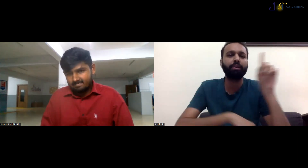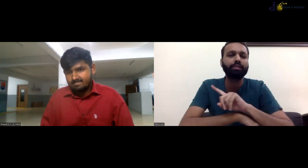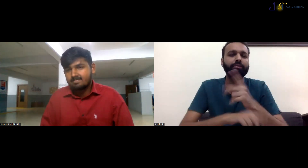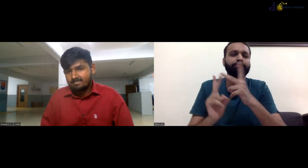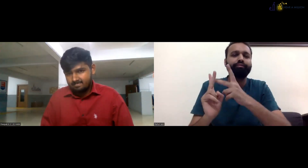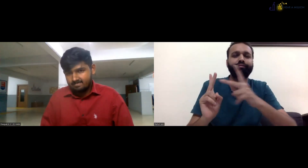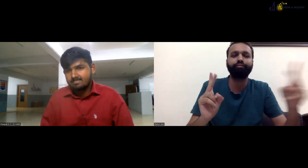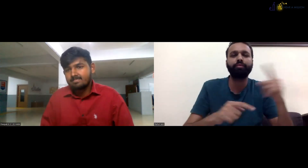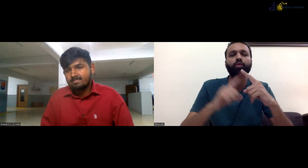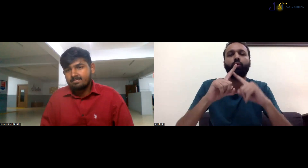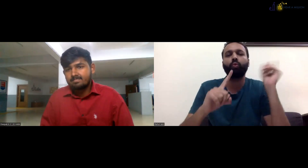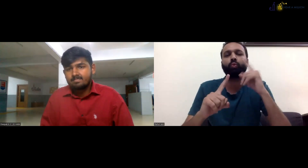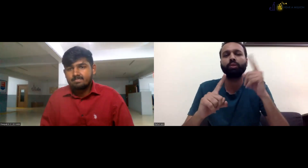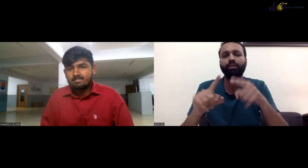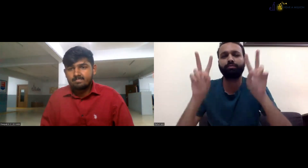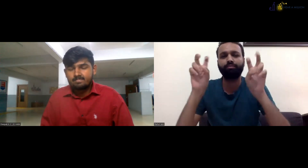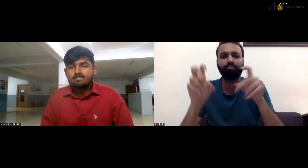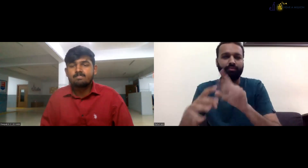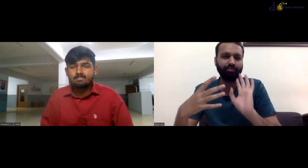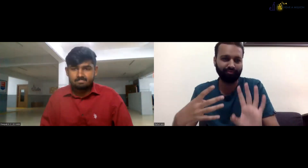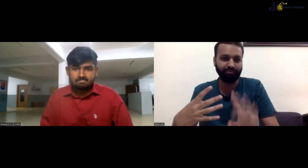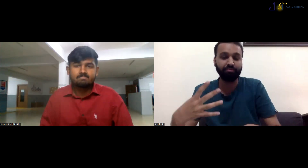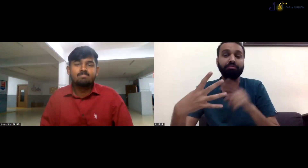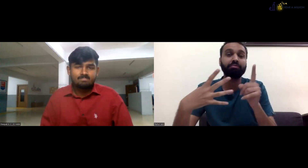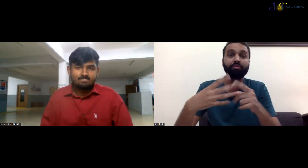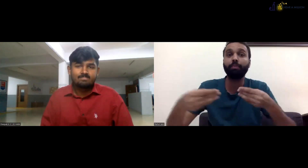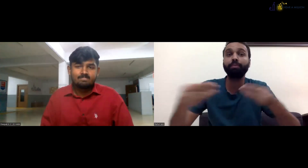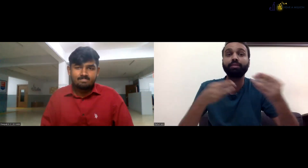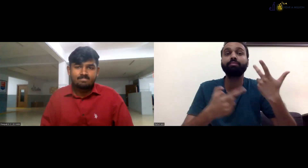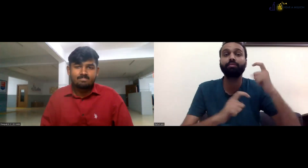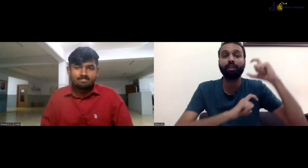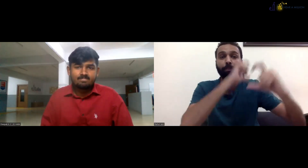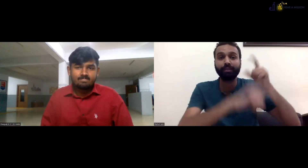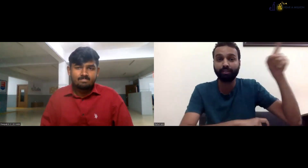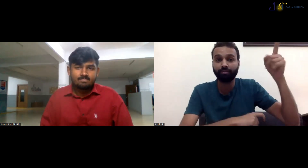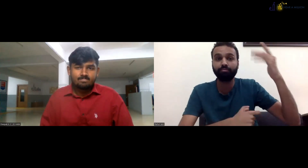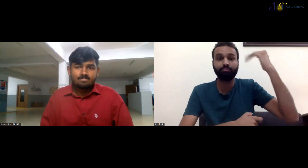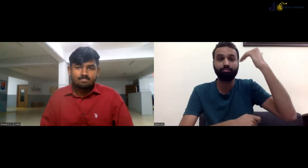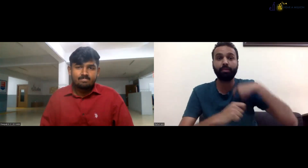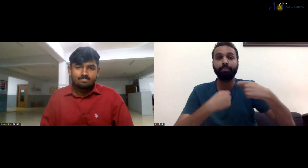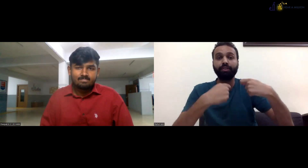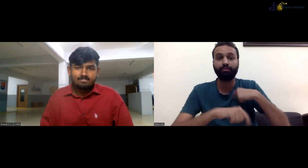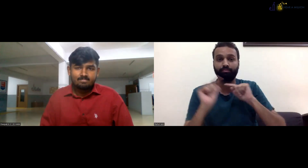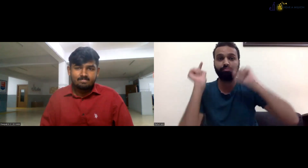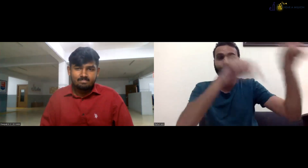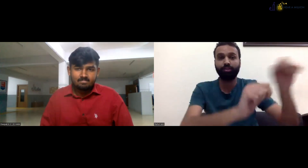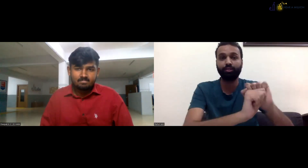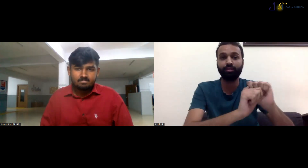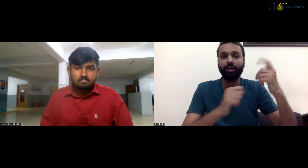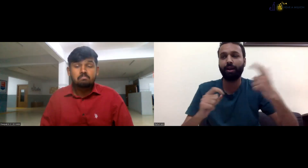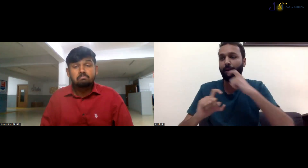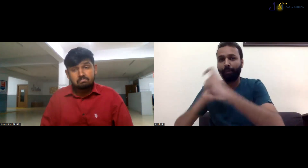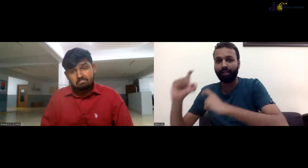to 60-day visa, maybe 120 days max, just for tourists. Second is your business visa. So if you